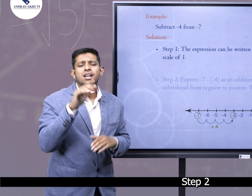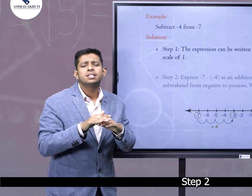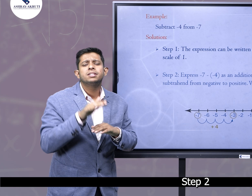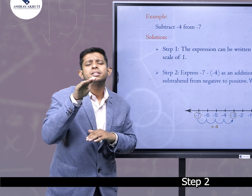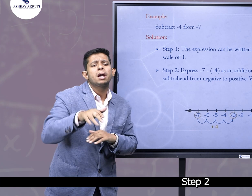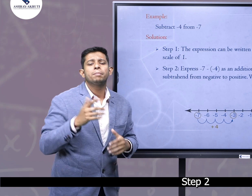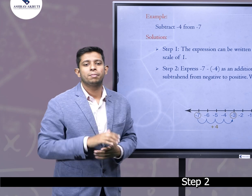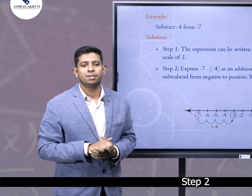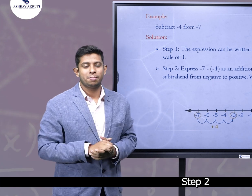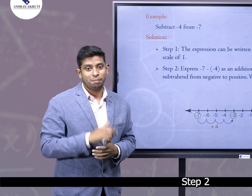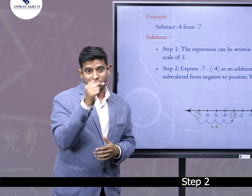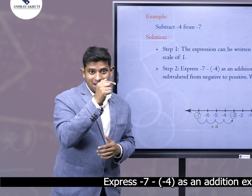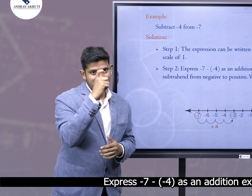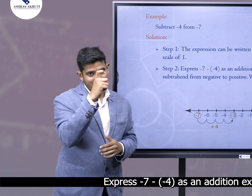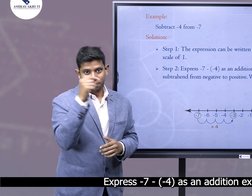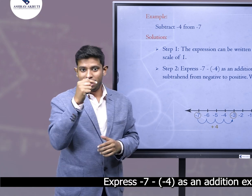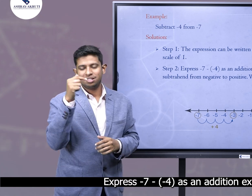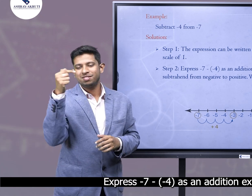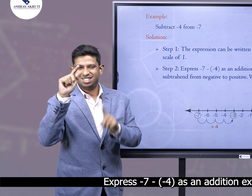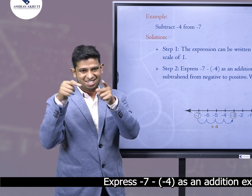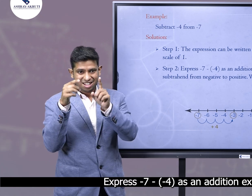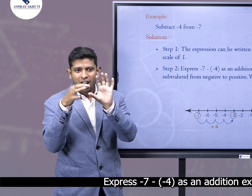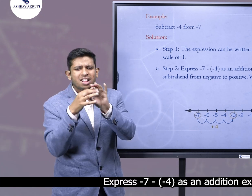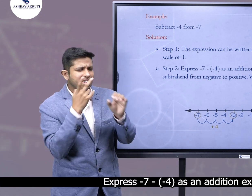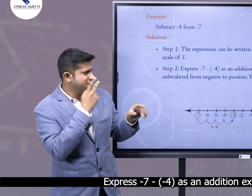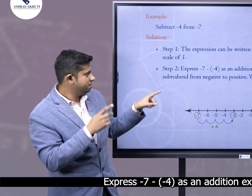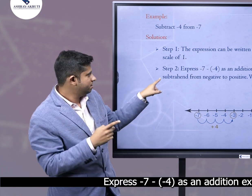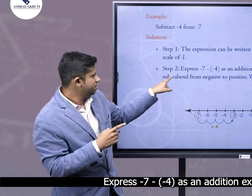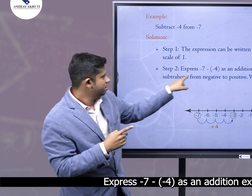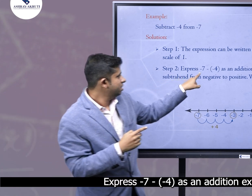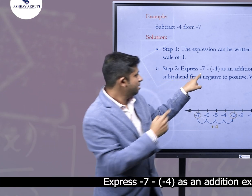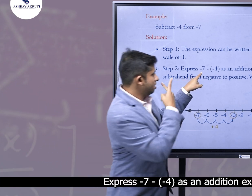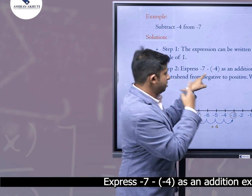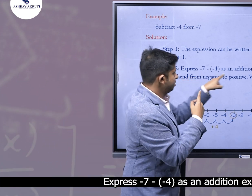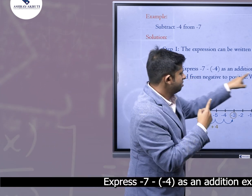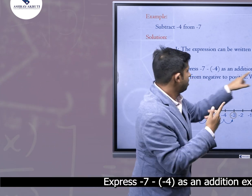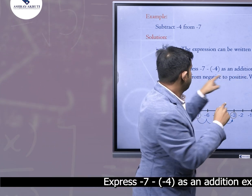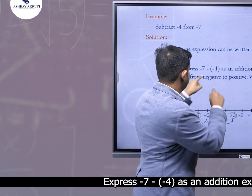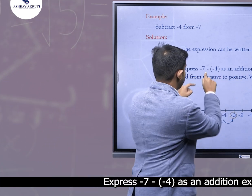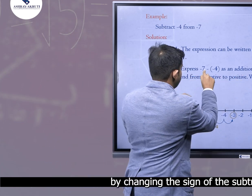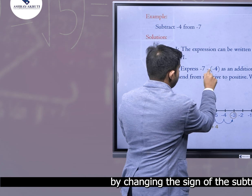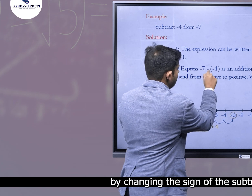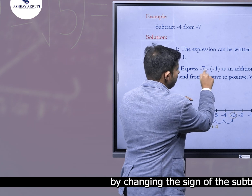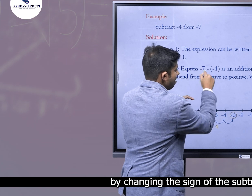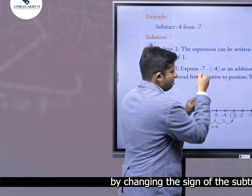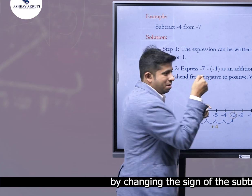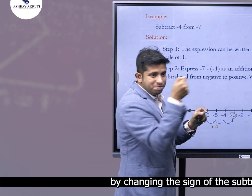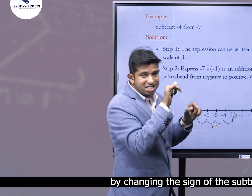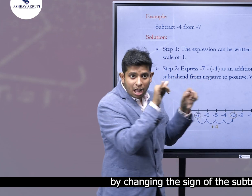Step 2. Express minus 7 minus of minus 4 as an addition expression by changing the sign of the